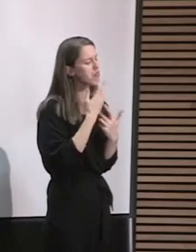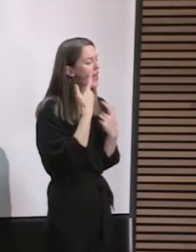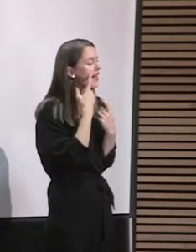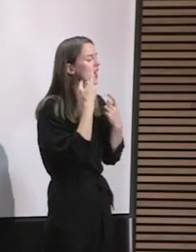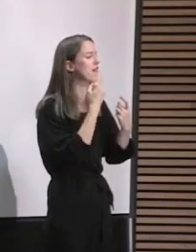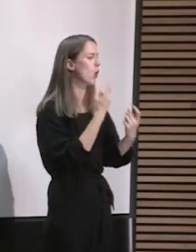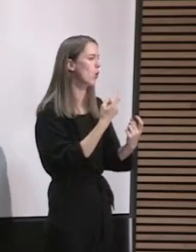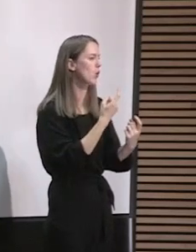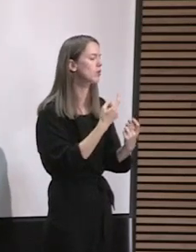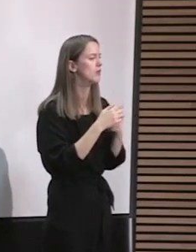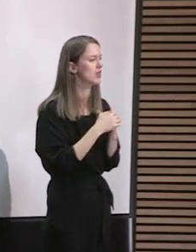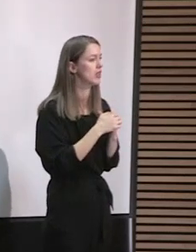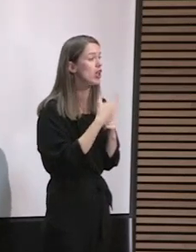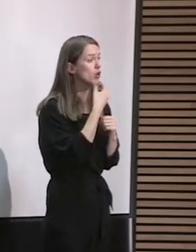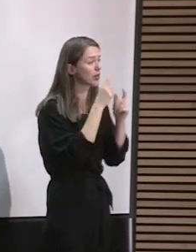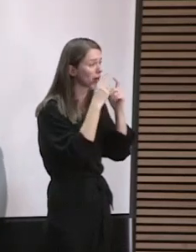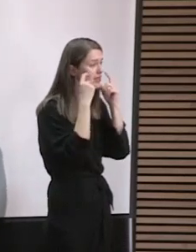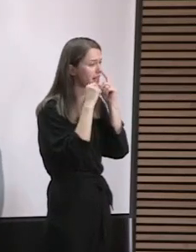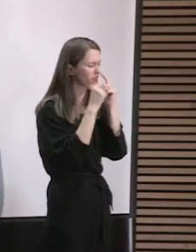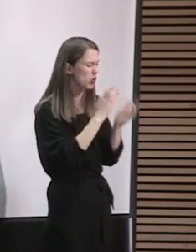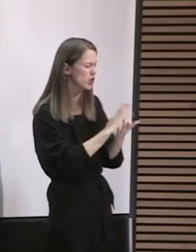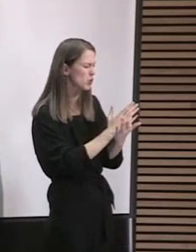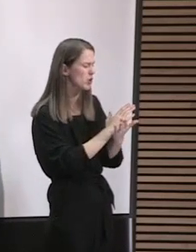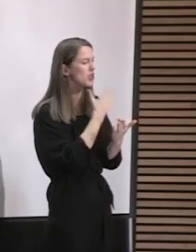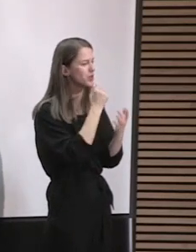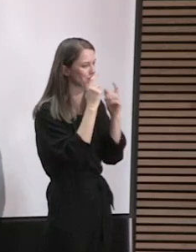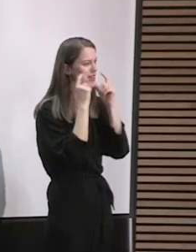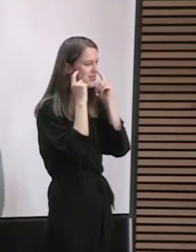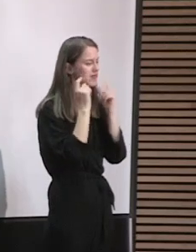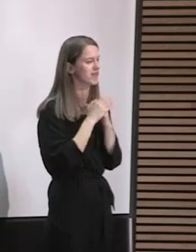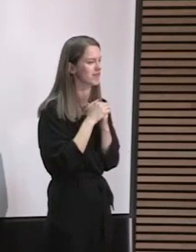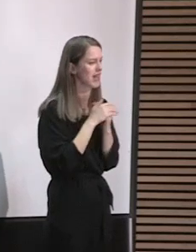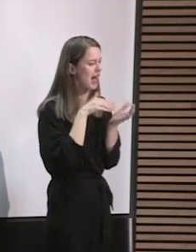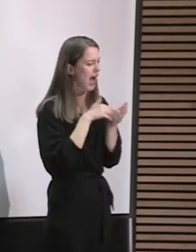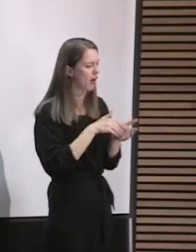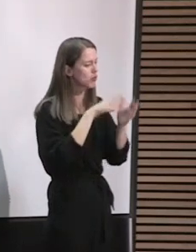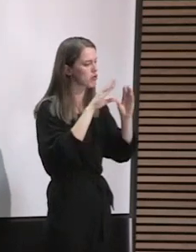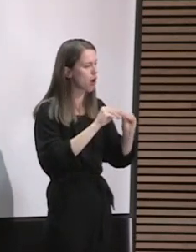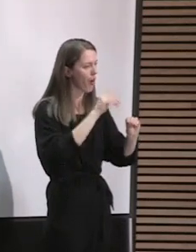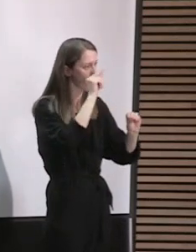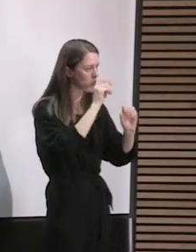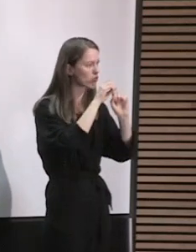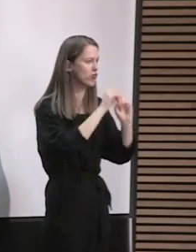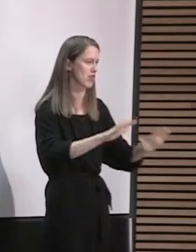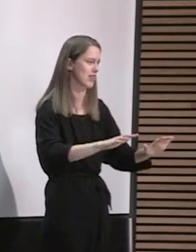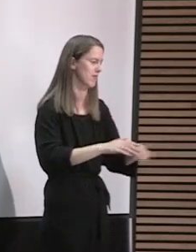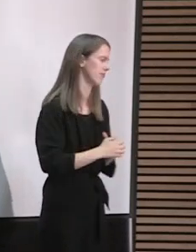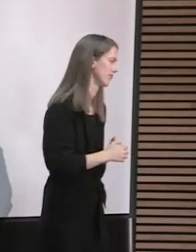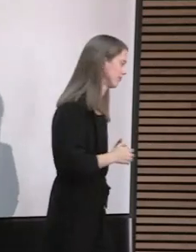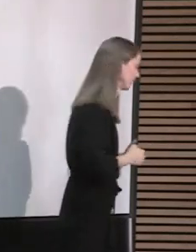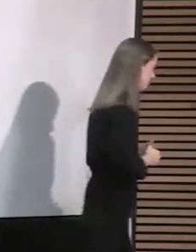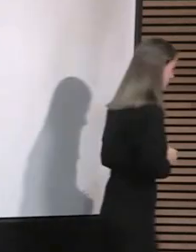precautionary approach, to wear a mask when in doubt, and just help to stop the potential spread of the virus.